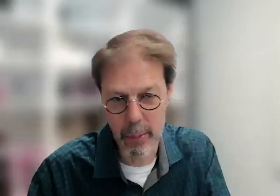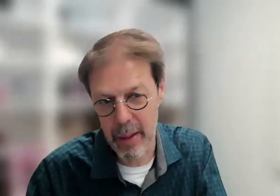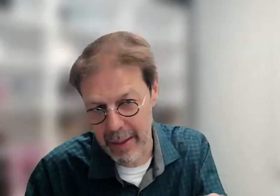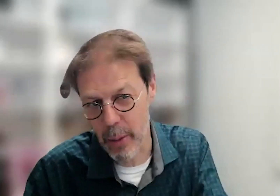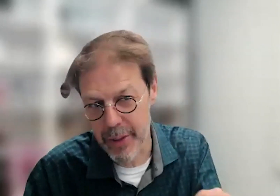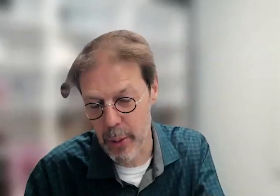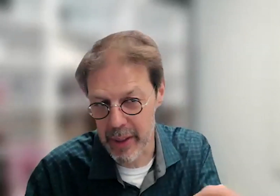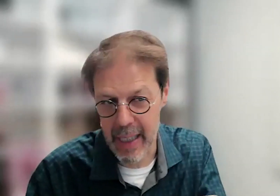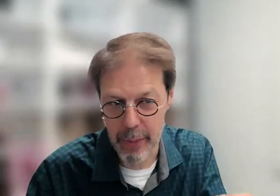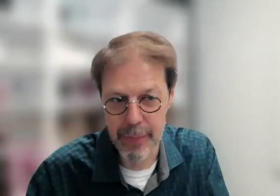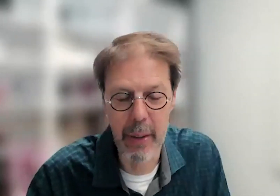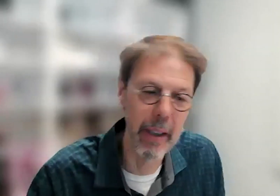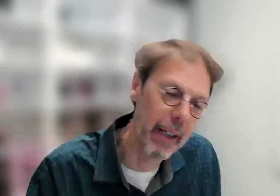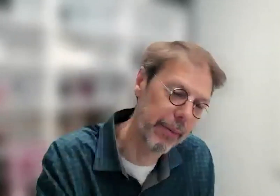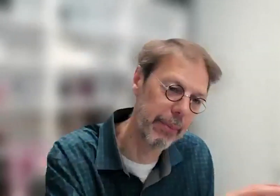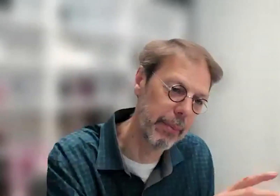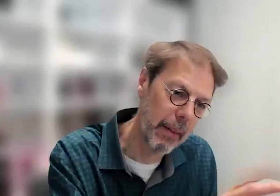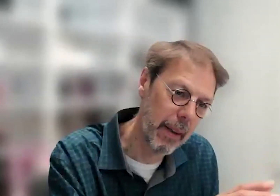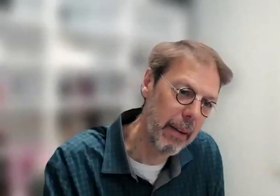interesting, and it relates also with kind of